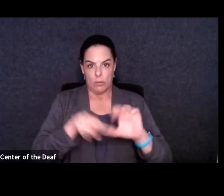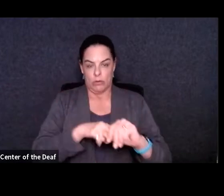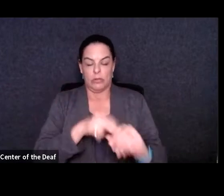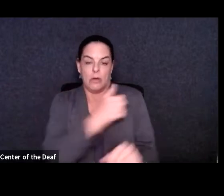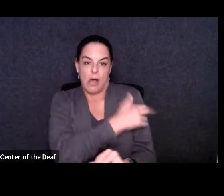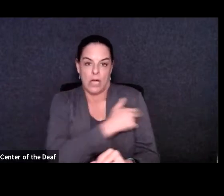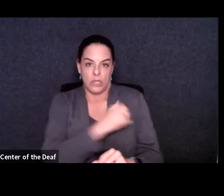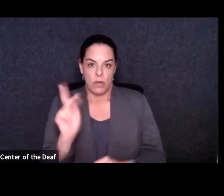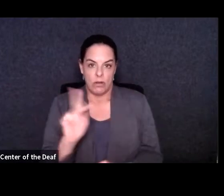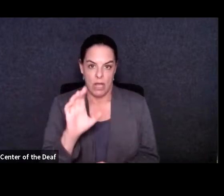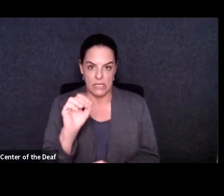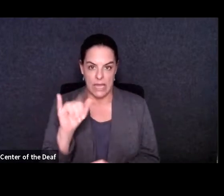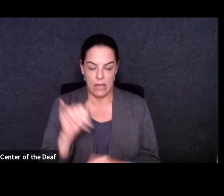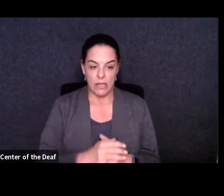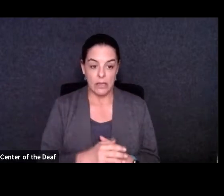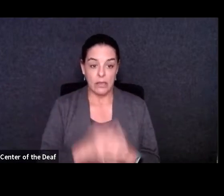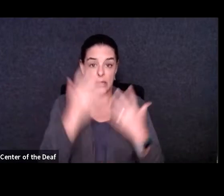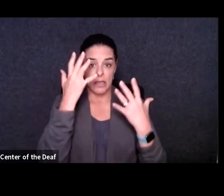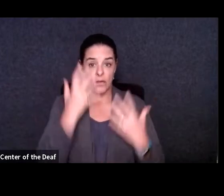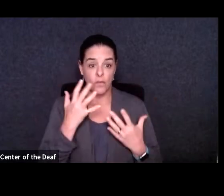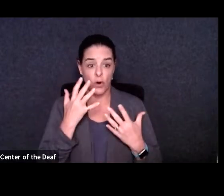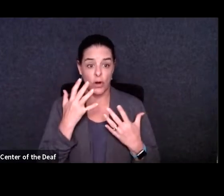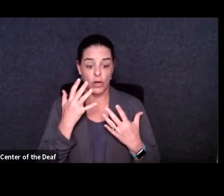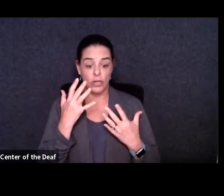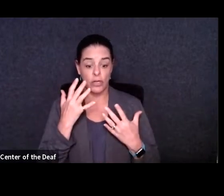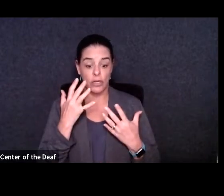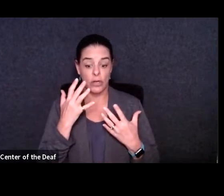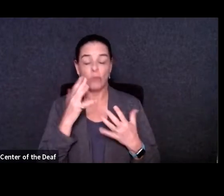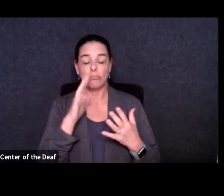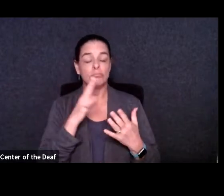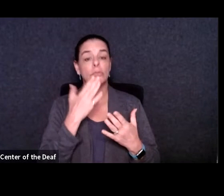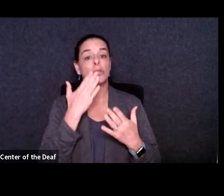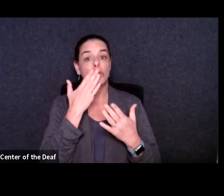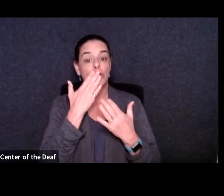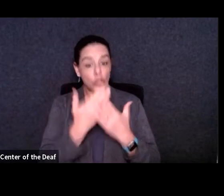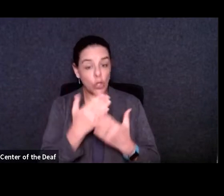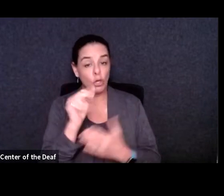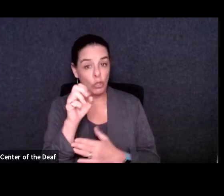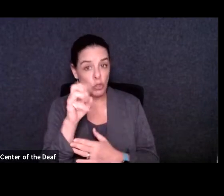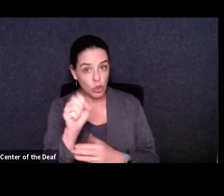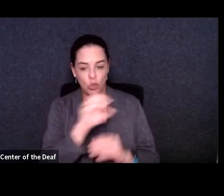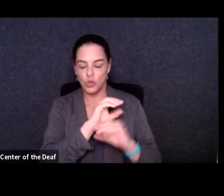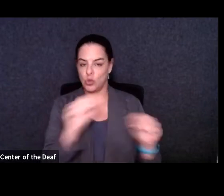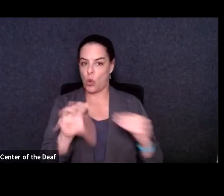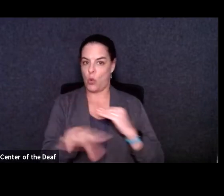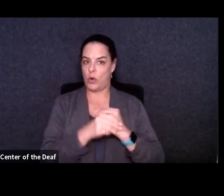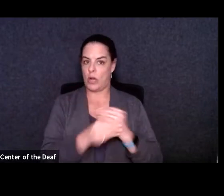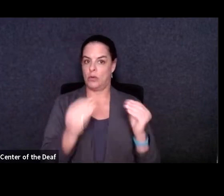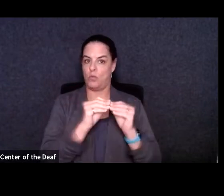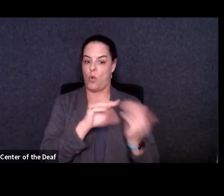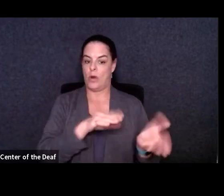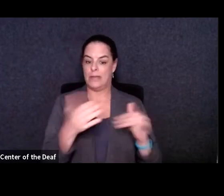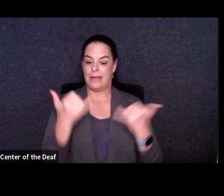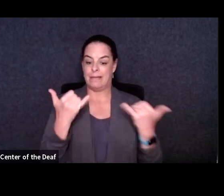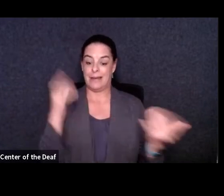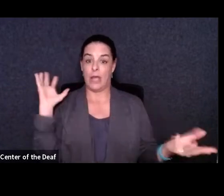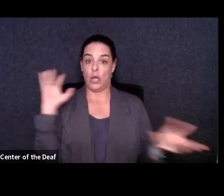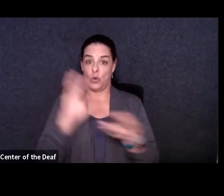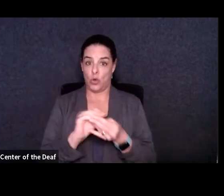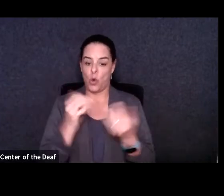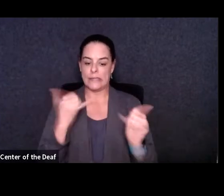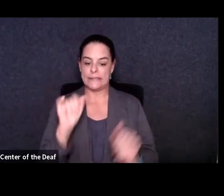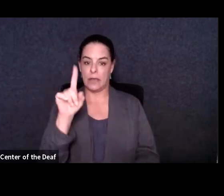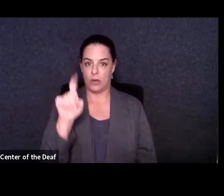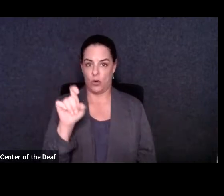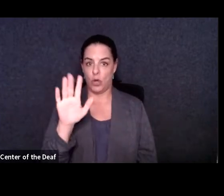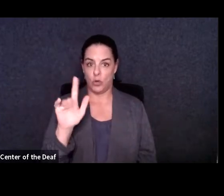hospitalized. Unfortunately, we have no additional deaths to report today, keeping our total at 125. And now